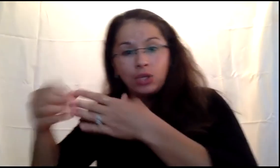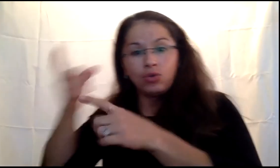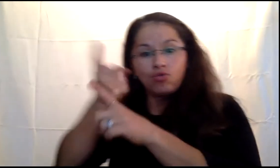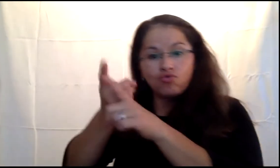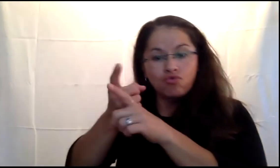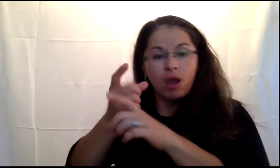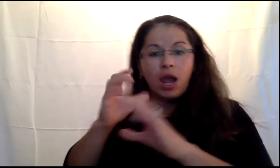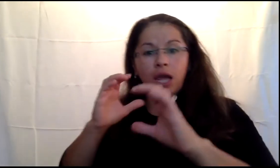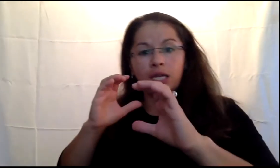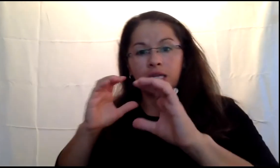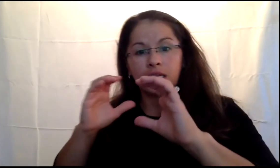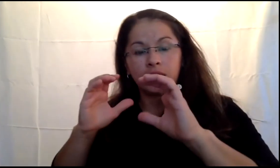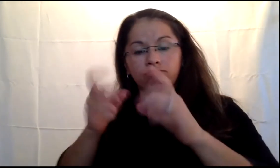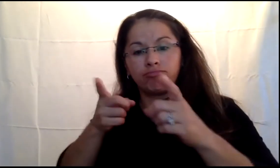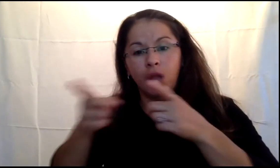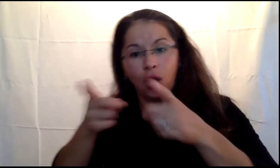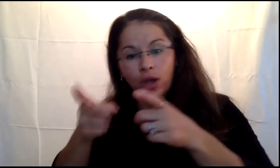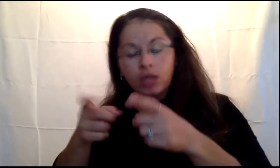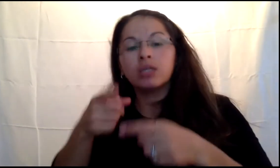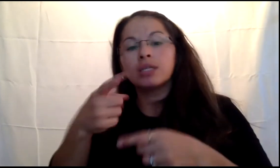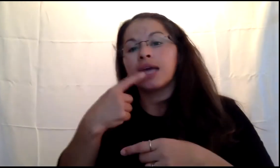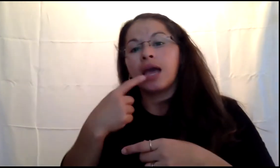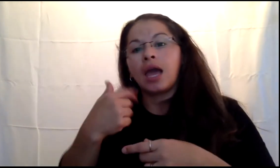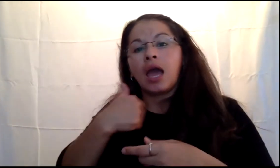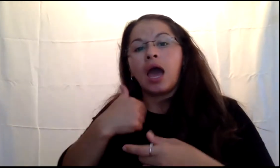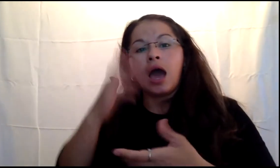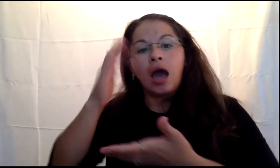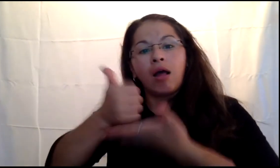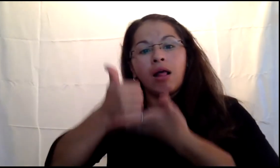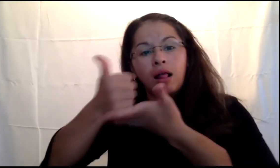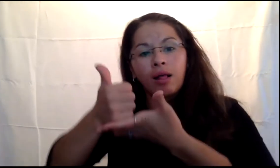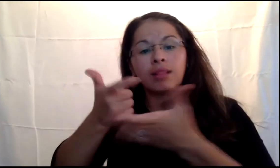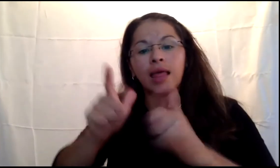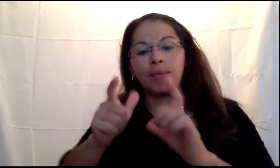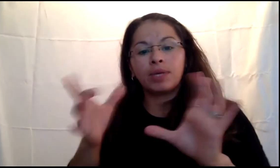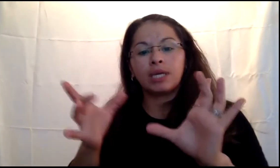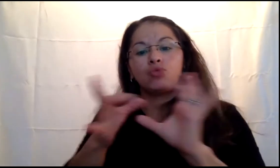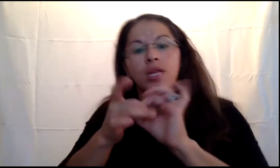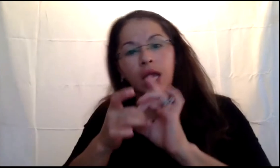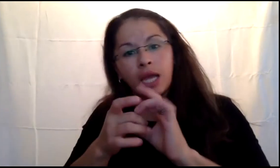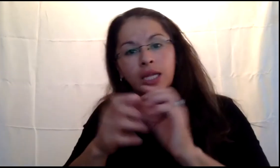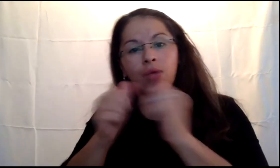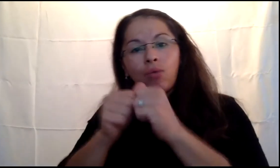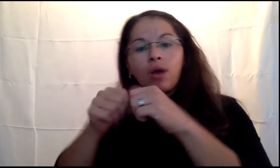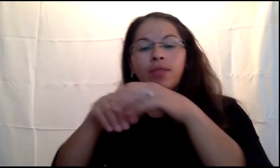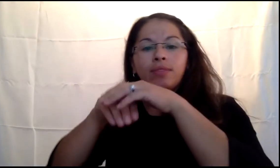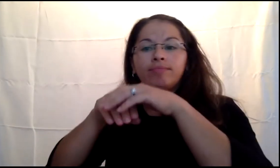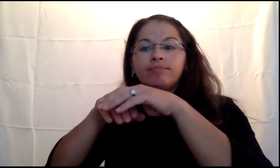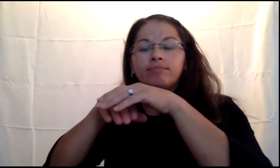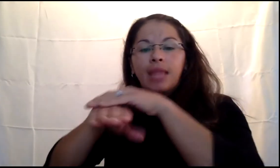ask that, and let me get you connected as the admission representative, then they could also point you to those places on campus